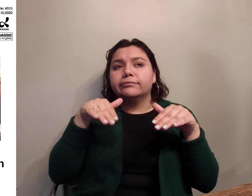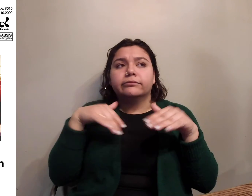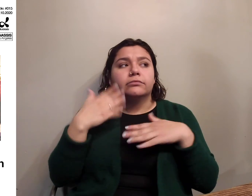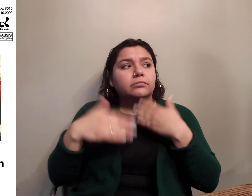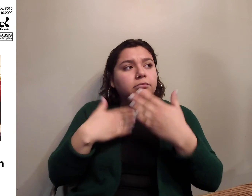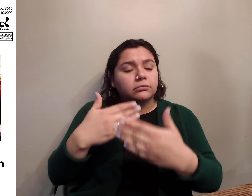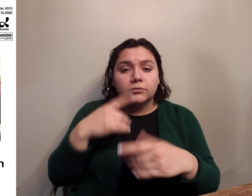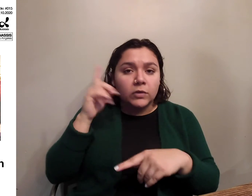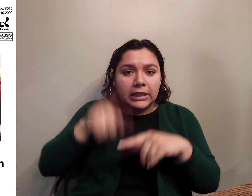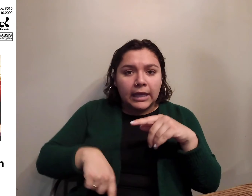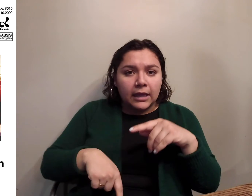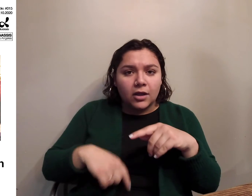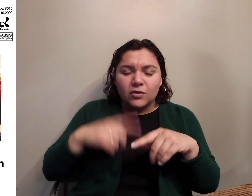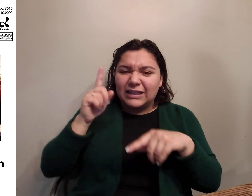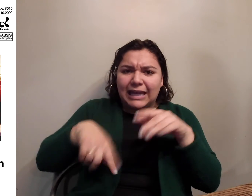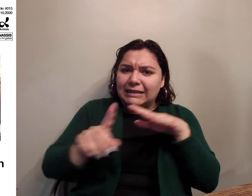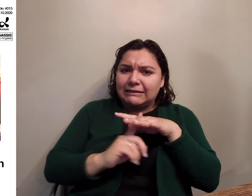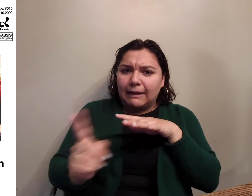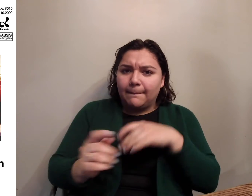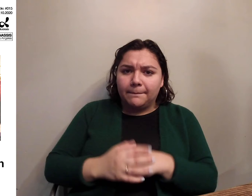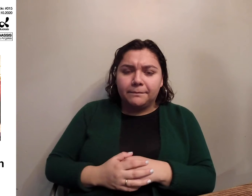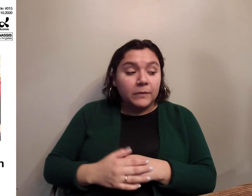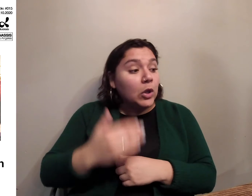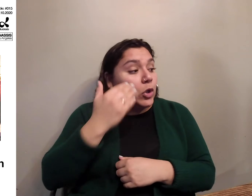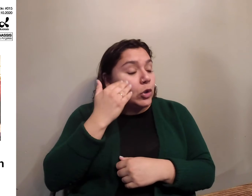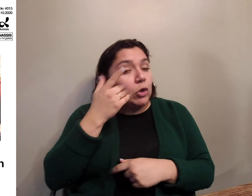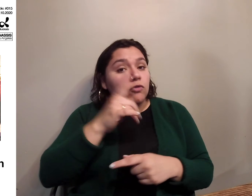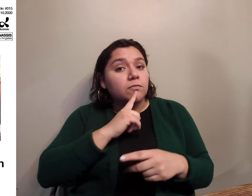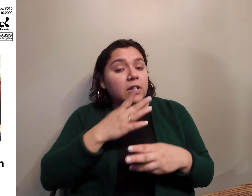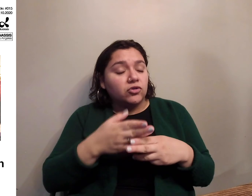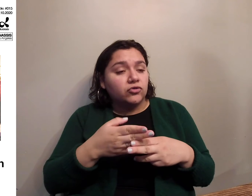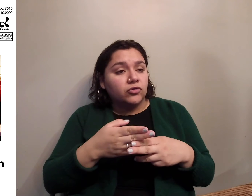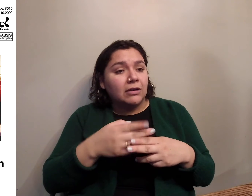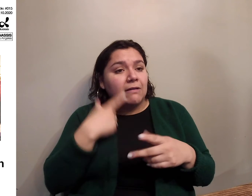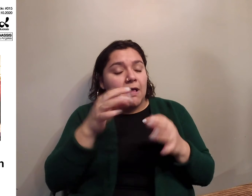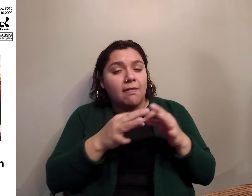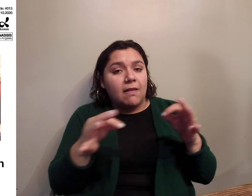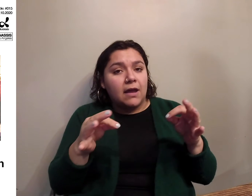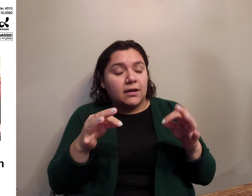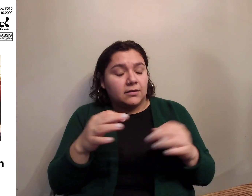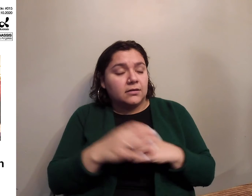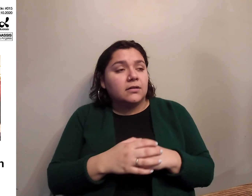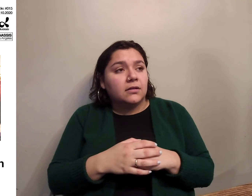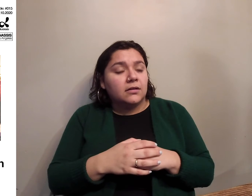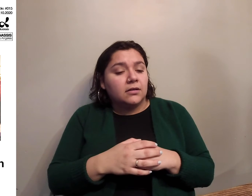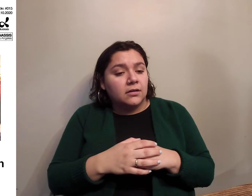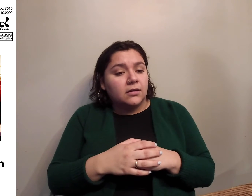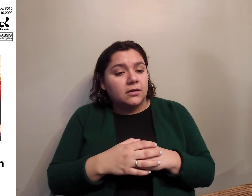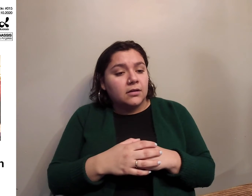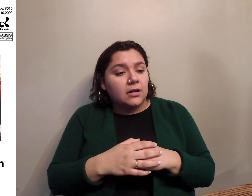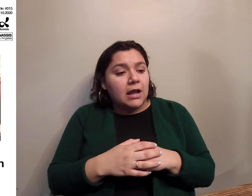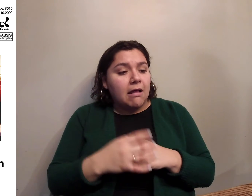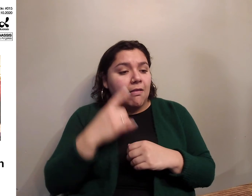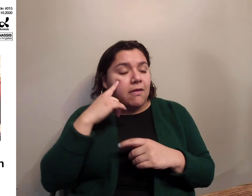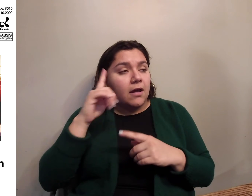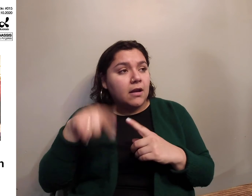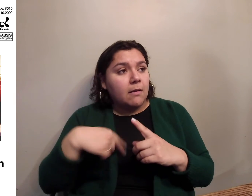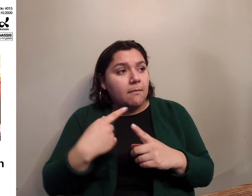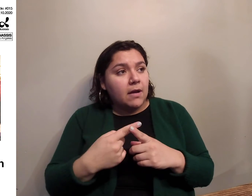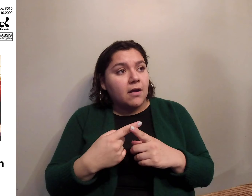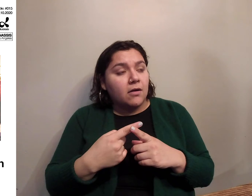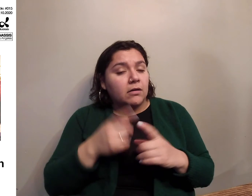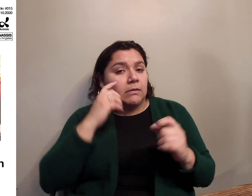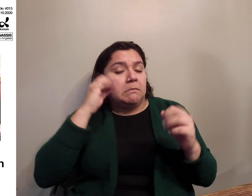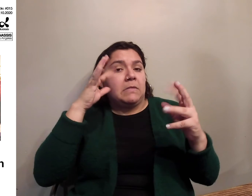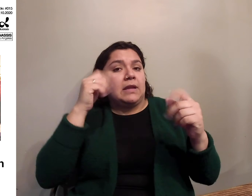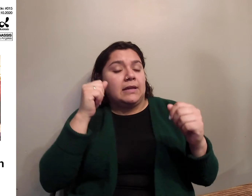There's no escape from it. You know, when you mentioned that line of yours, it made me think of an